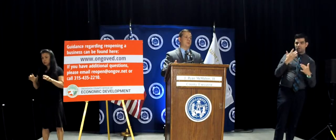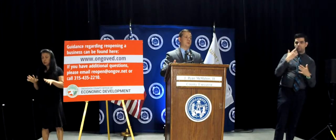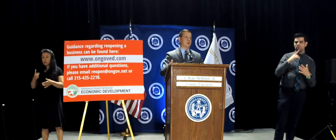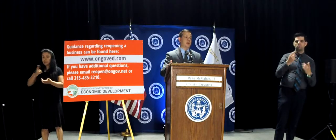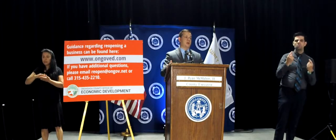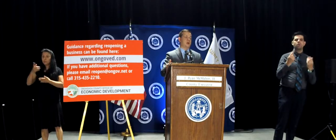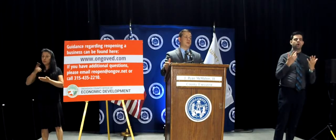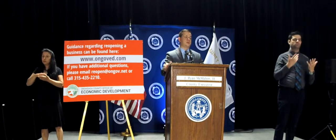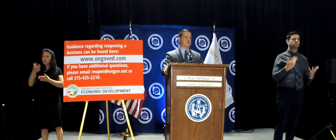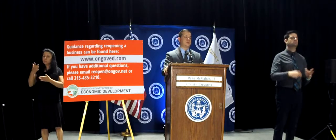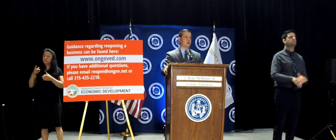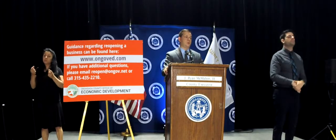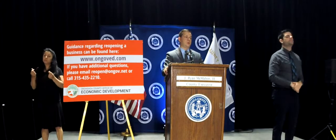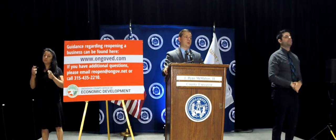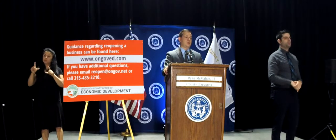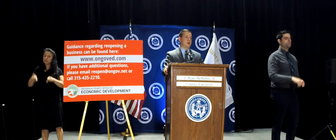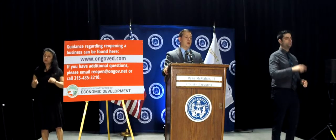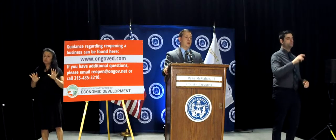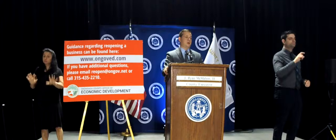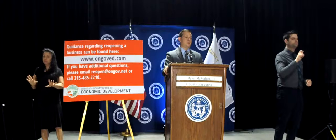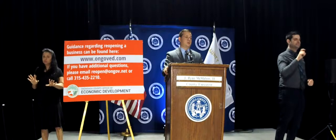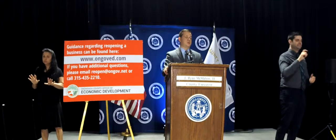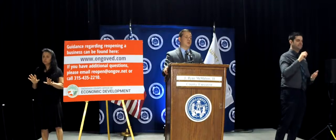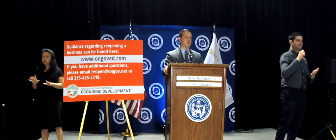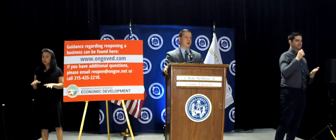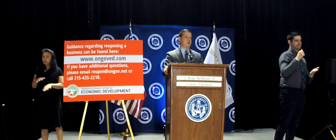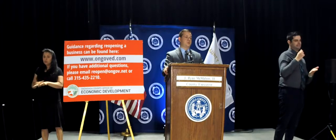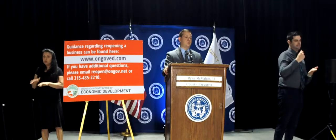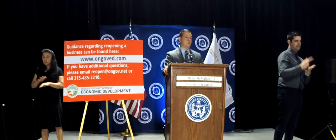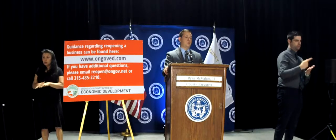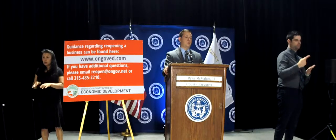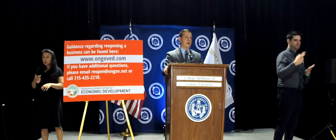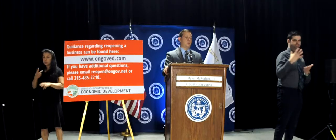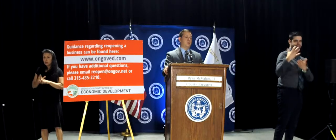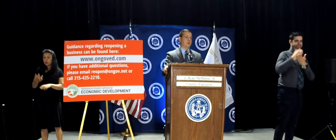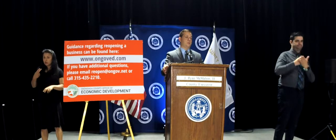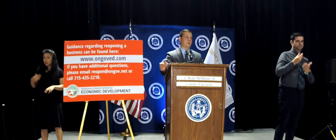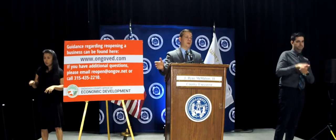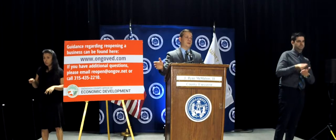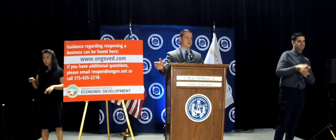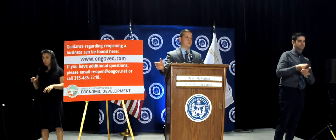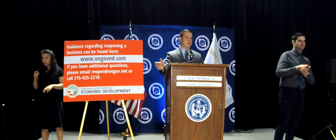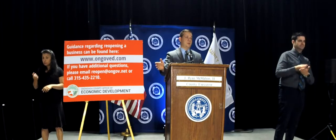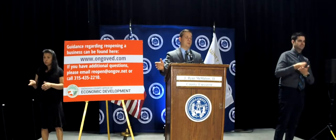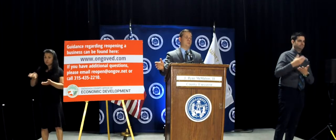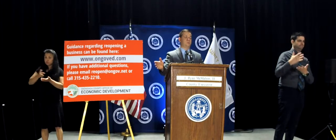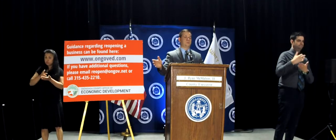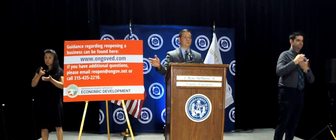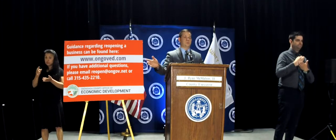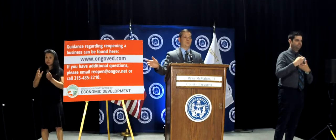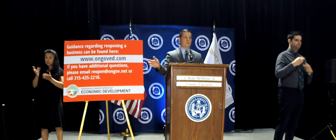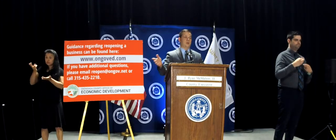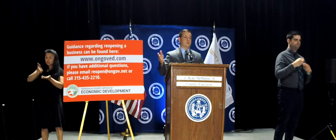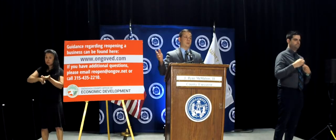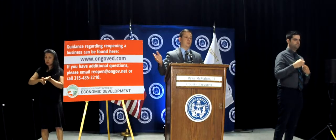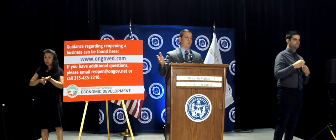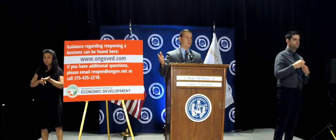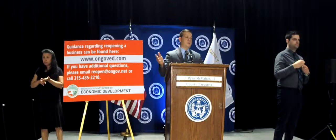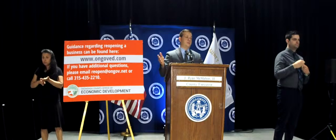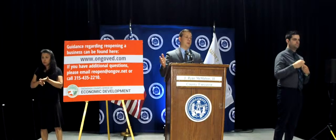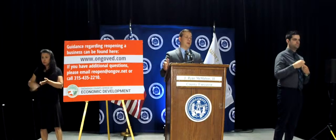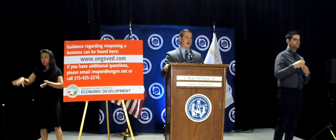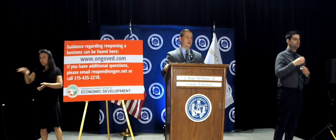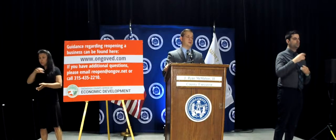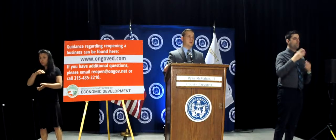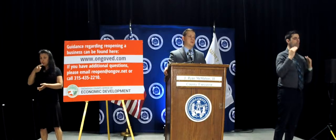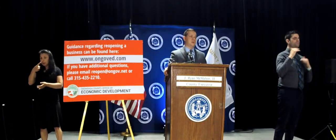that opportunity on cuts. So with the surcharge, that would get implemented in September. It would get us about